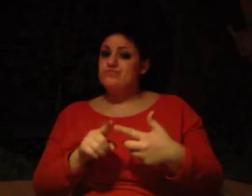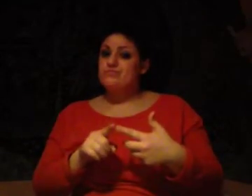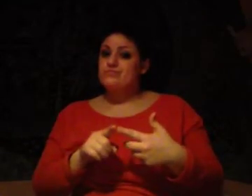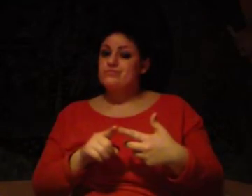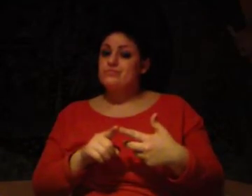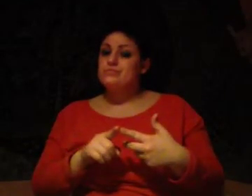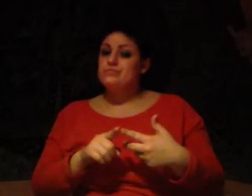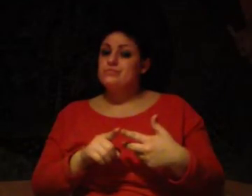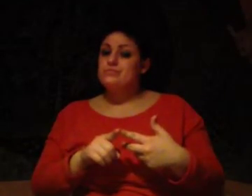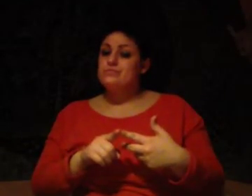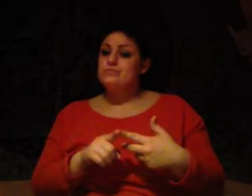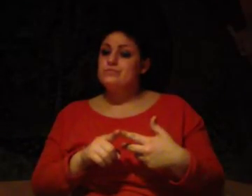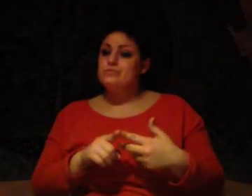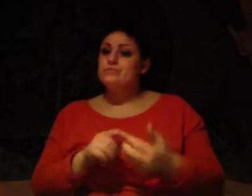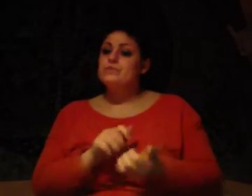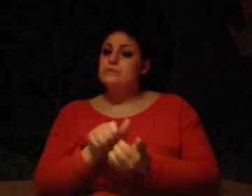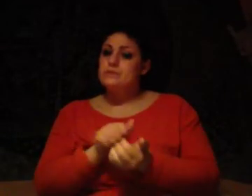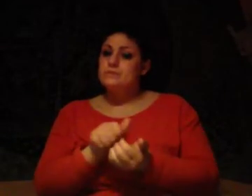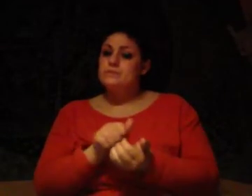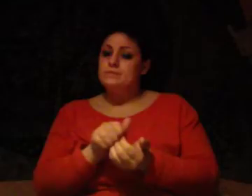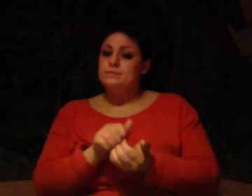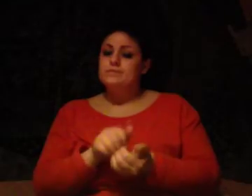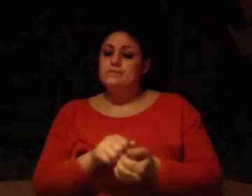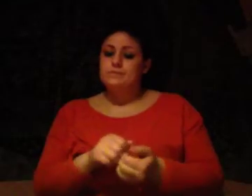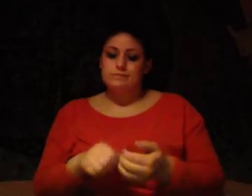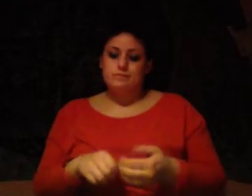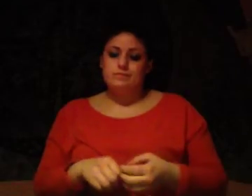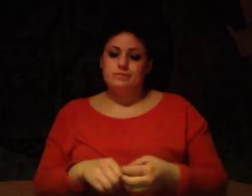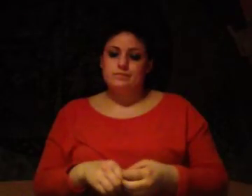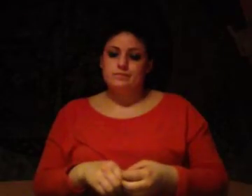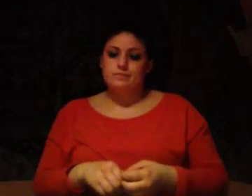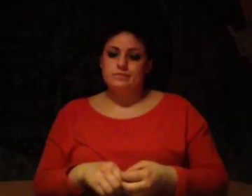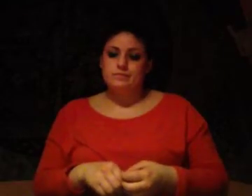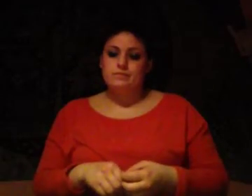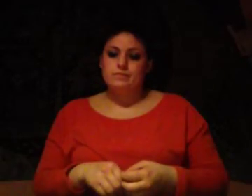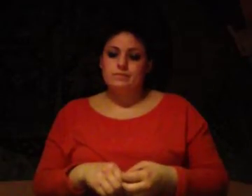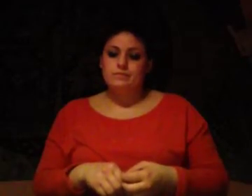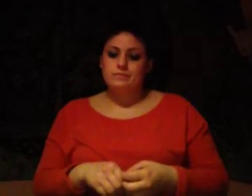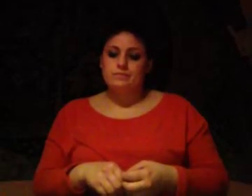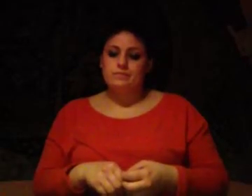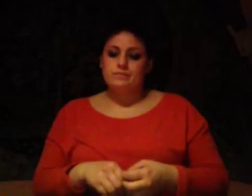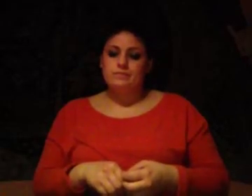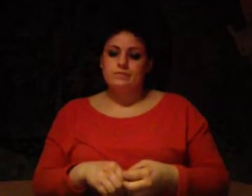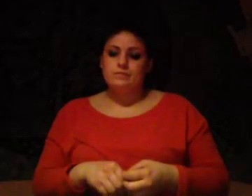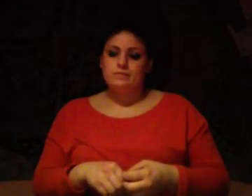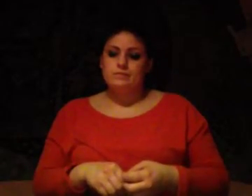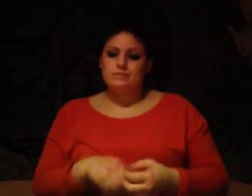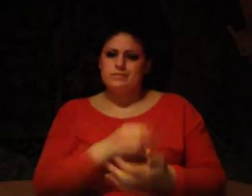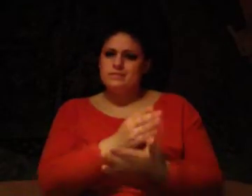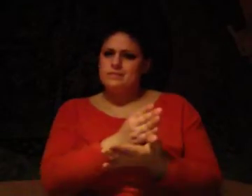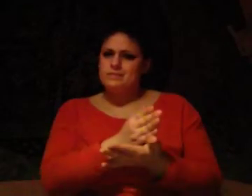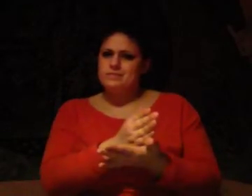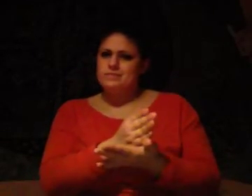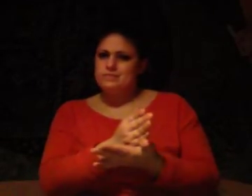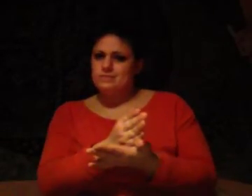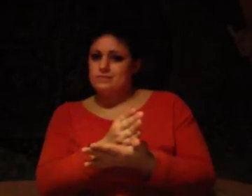rid of solid waste. The digestive system, from an anatomical standpoint, is really divided into 2 subdivisions. The